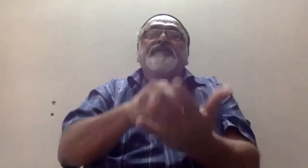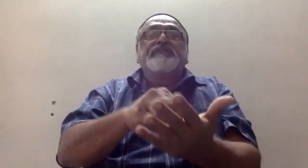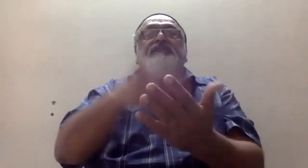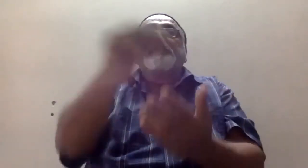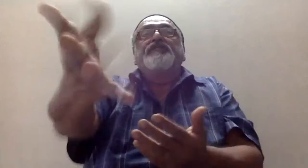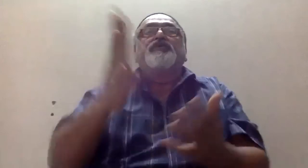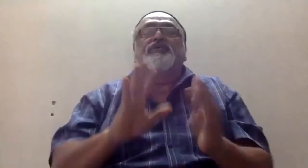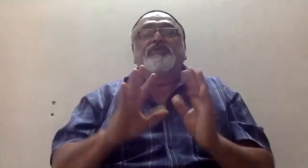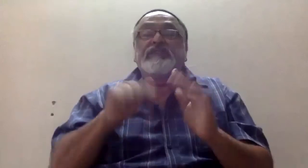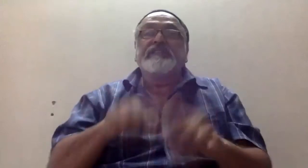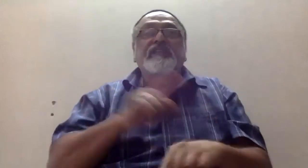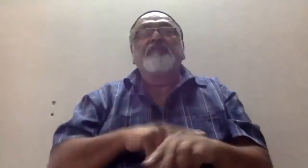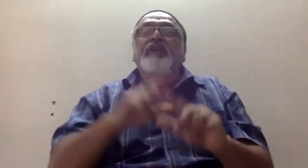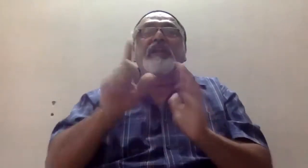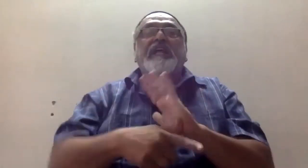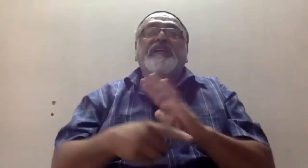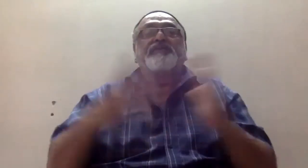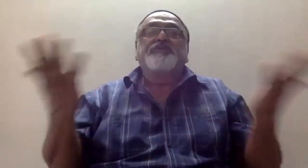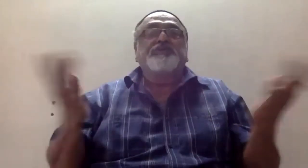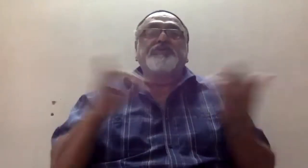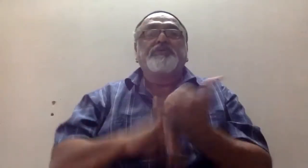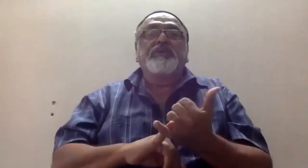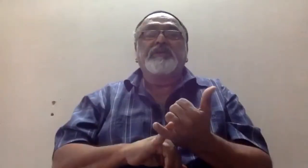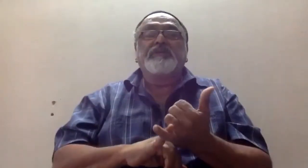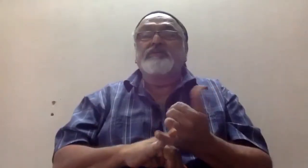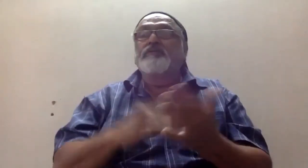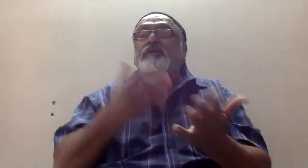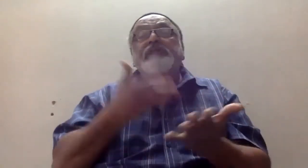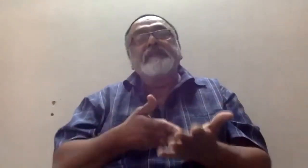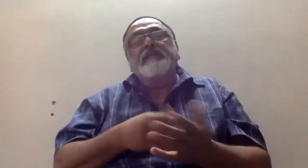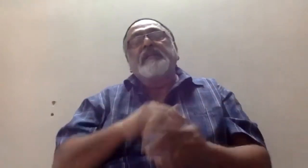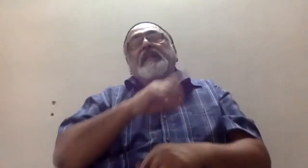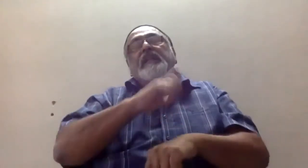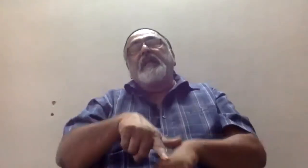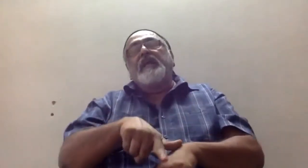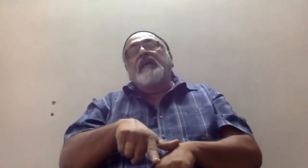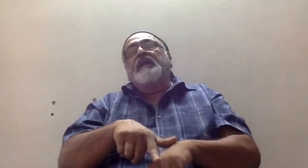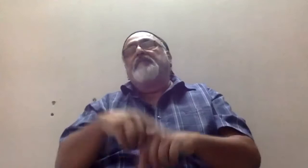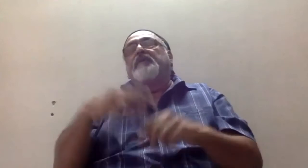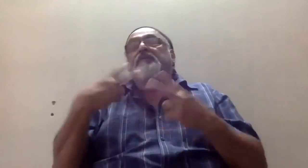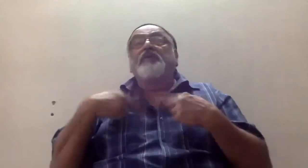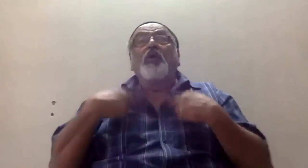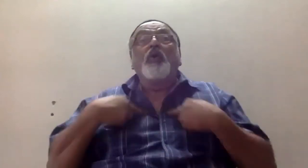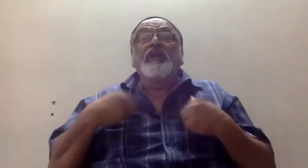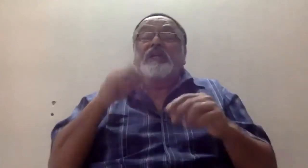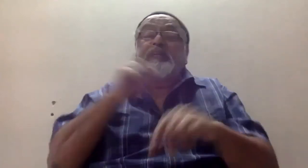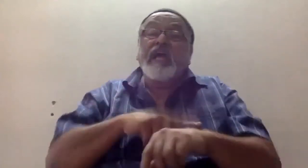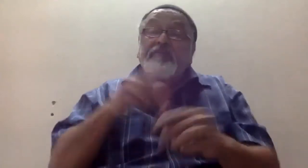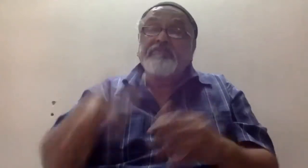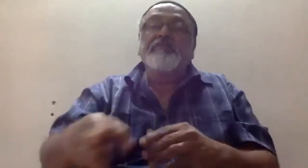So these delays, sometimes even when you reach the court in time, the long queue of people,